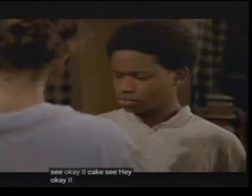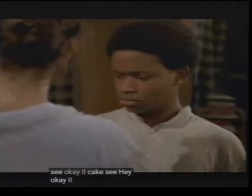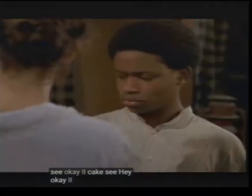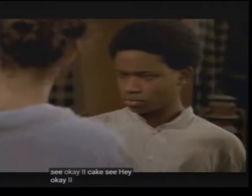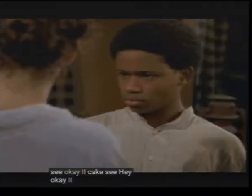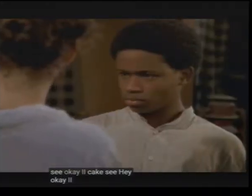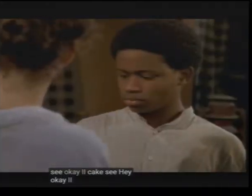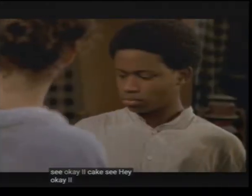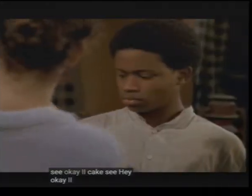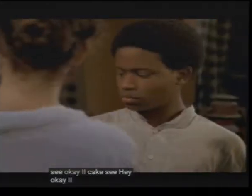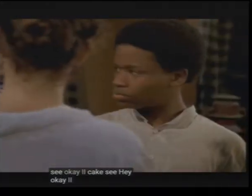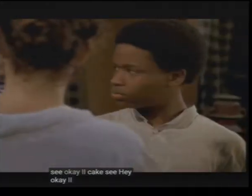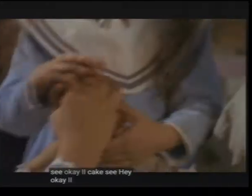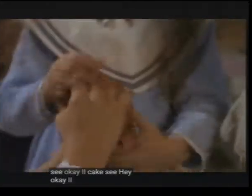E.